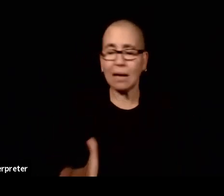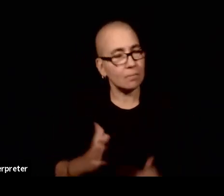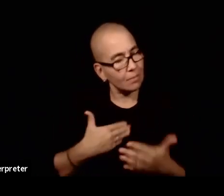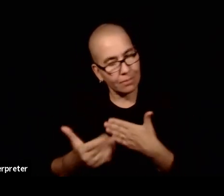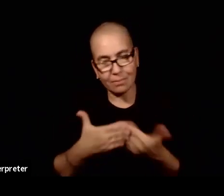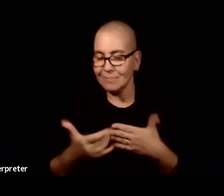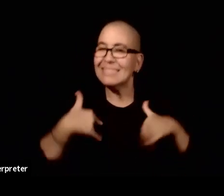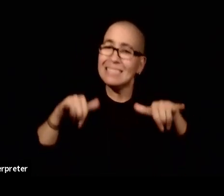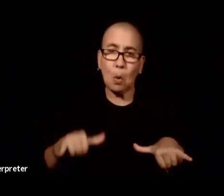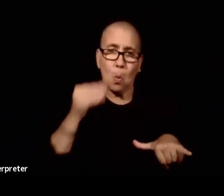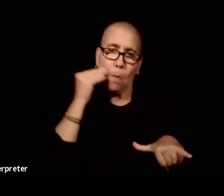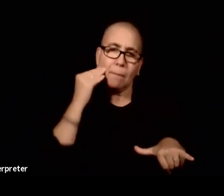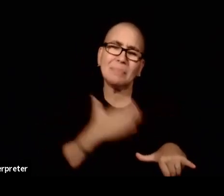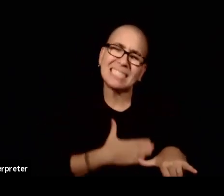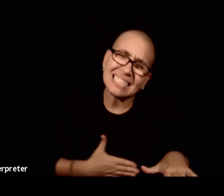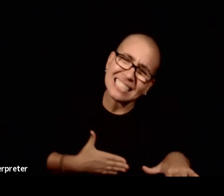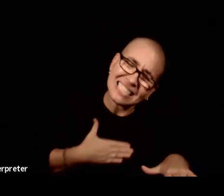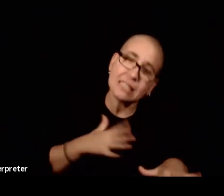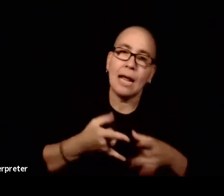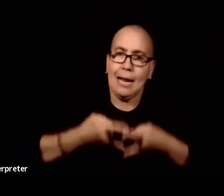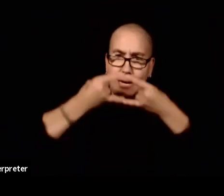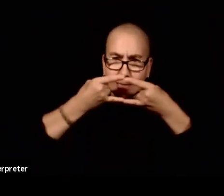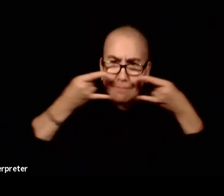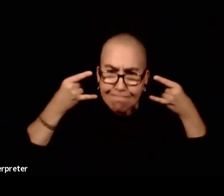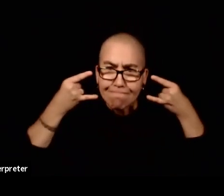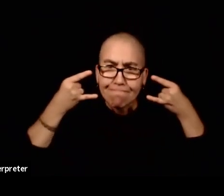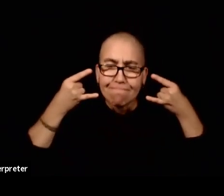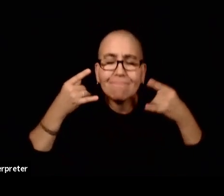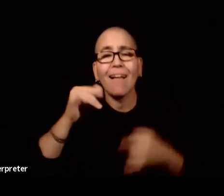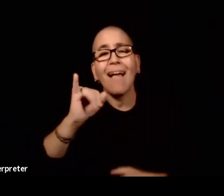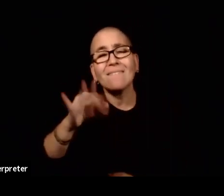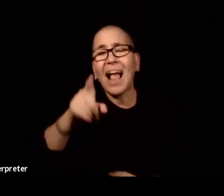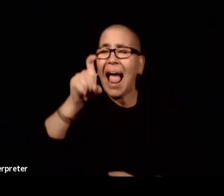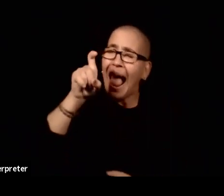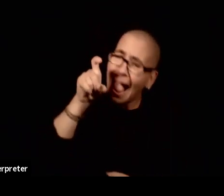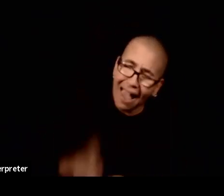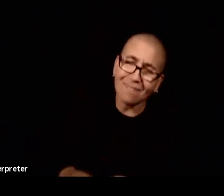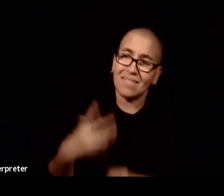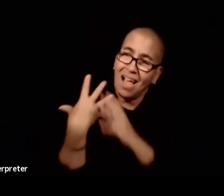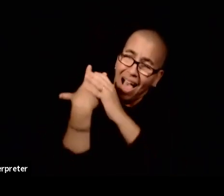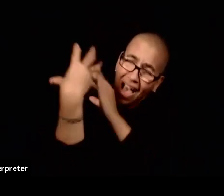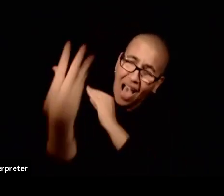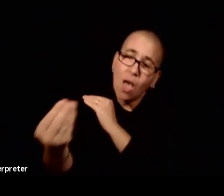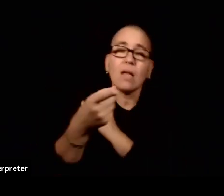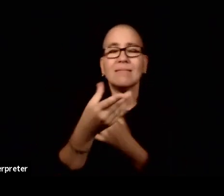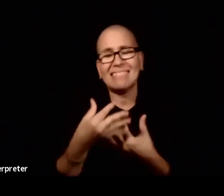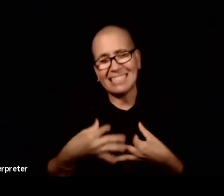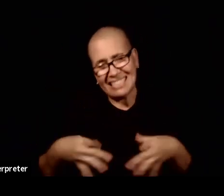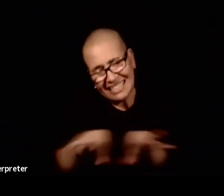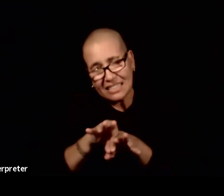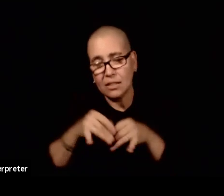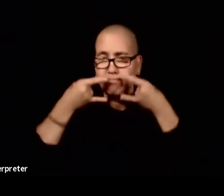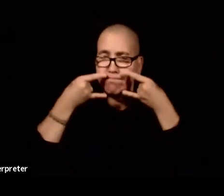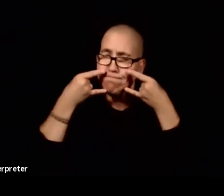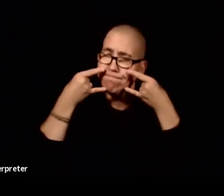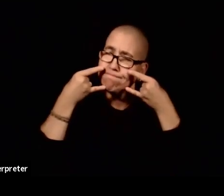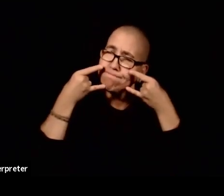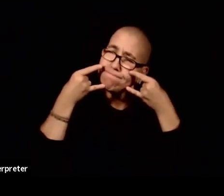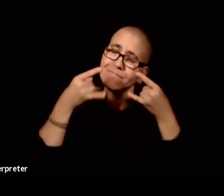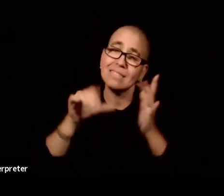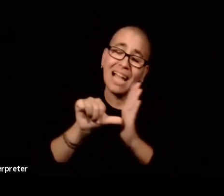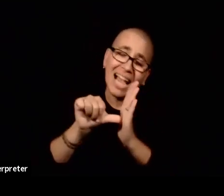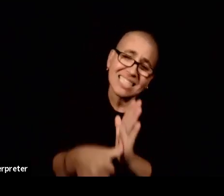mask if you do need to be around other people to help prevent further spread. As we know, as we keep saying, so many people who